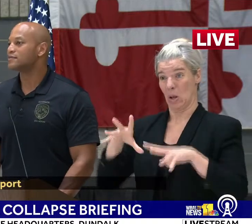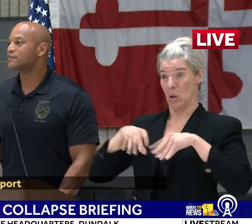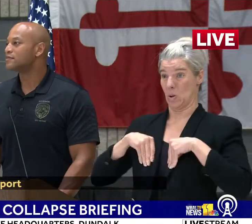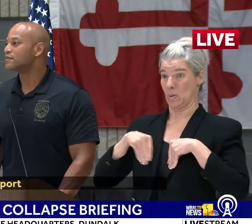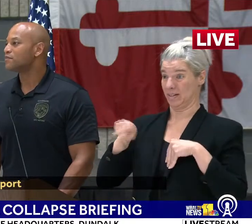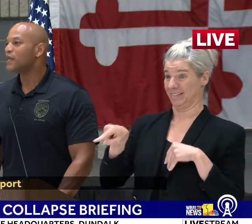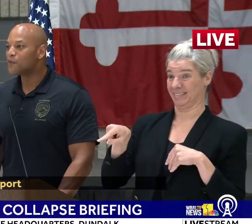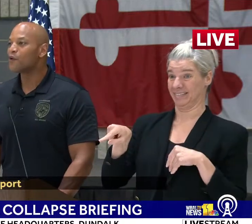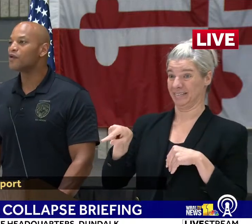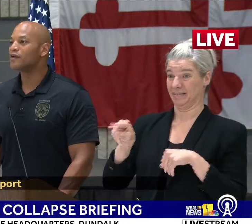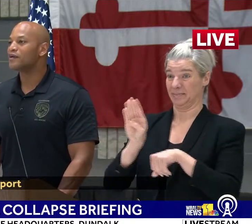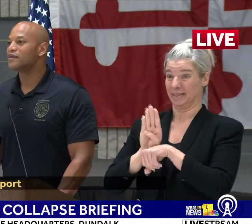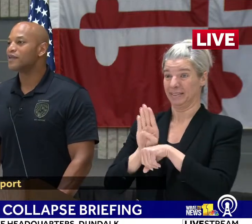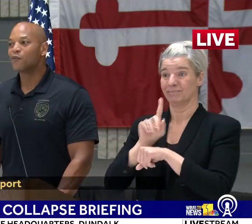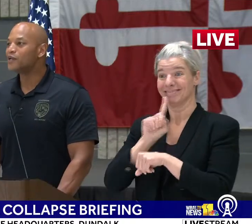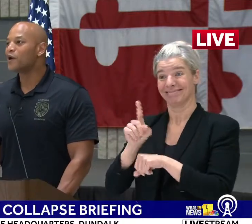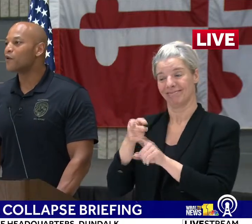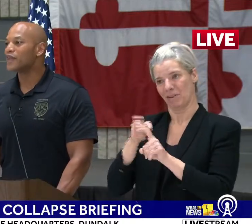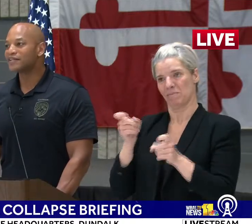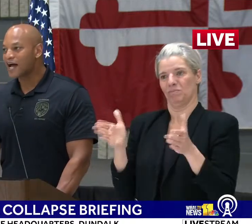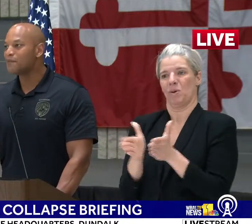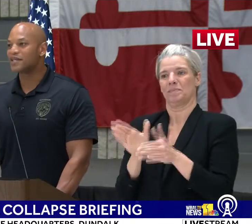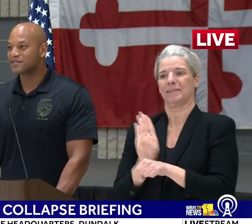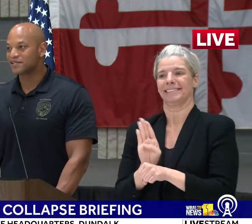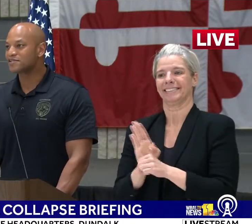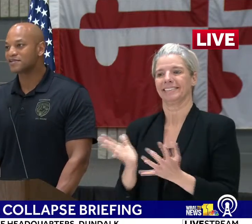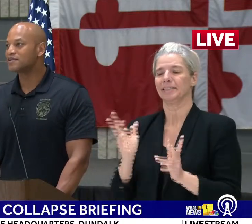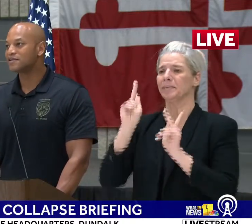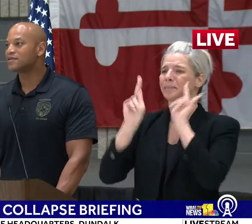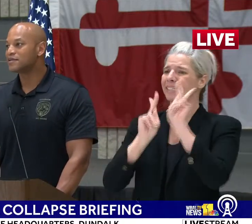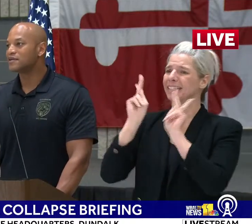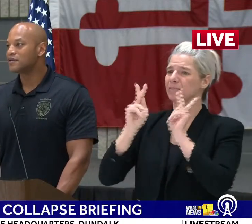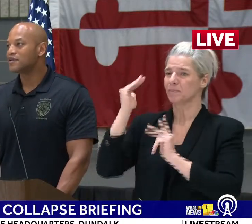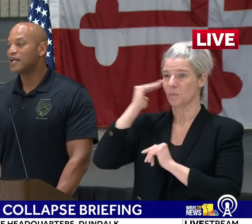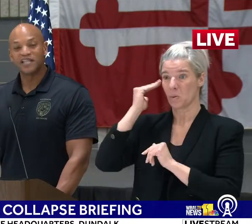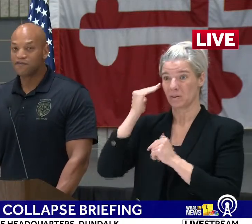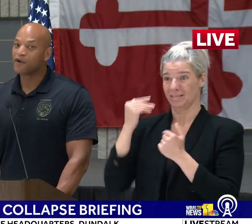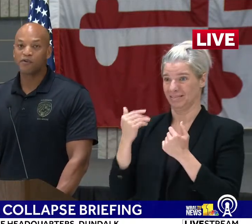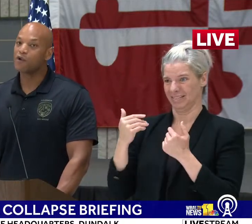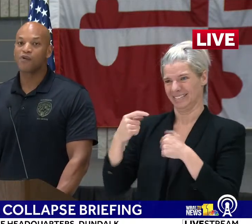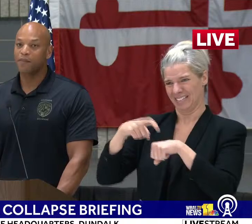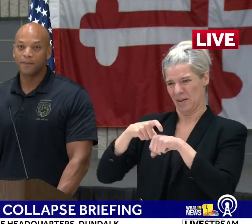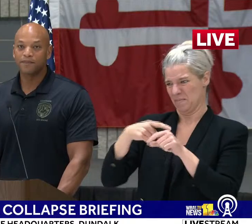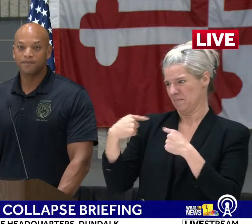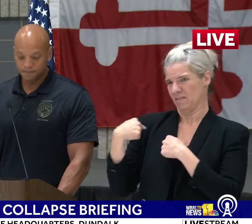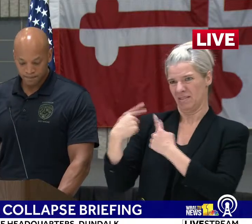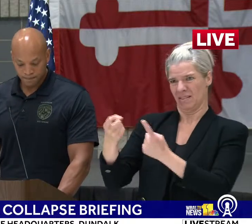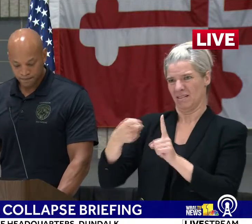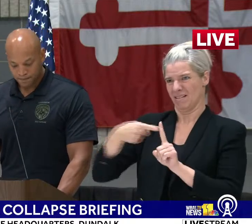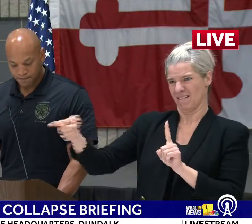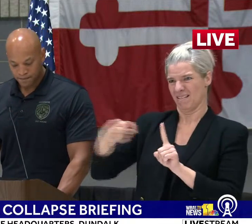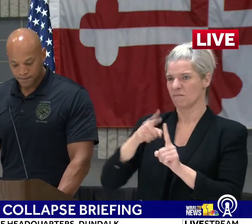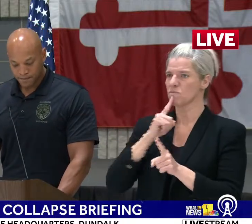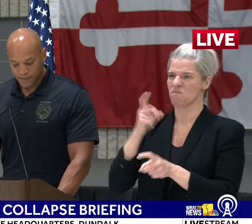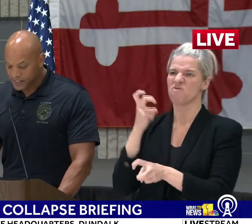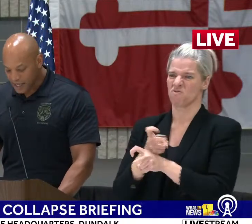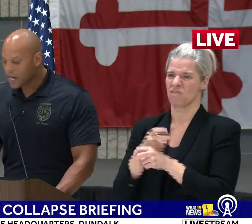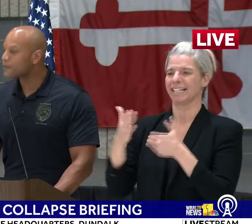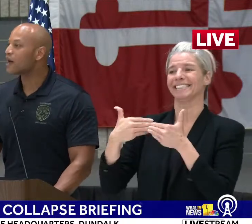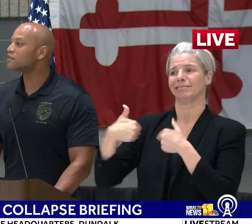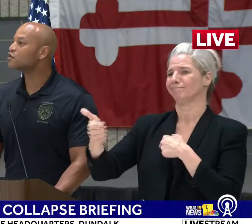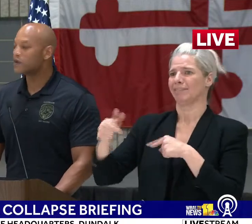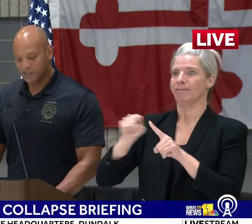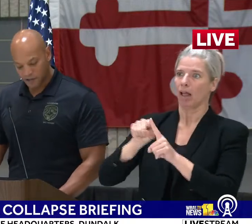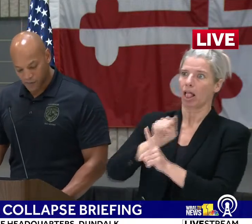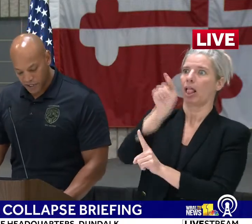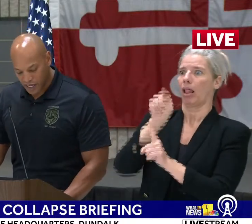businesses. People that we know that time distance is a very real problem.